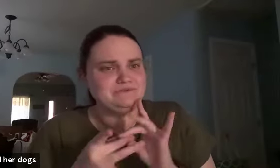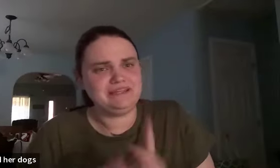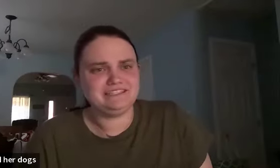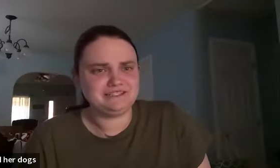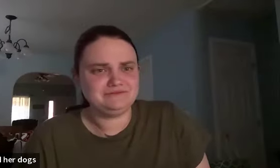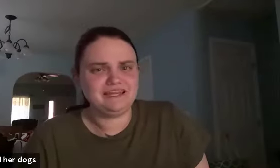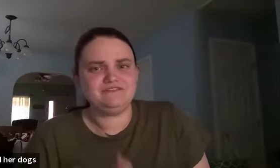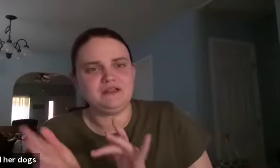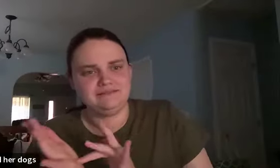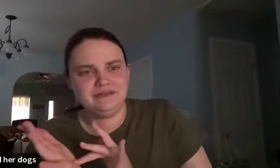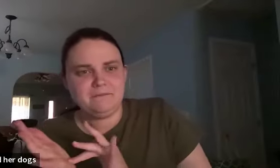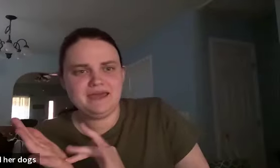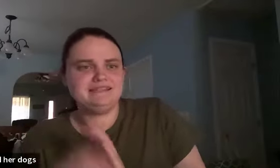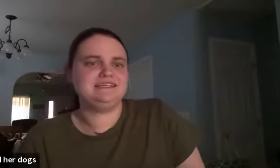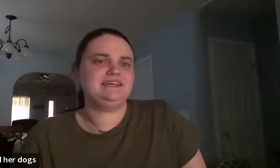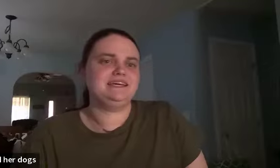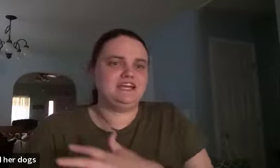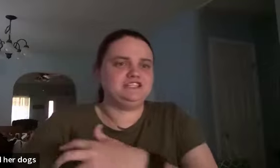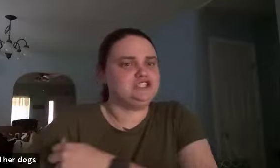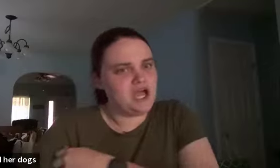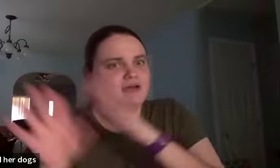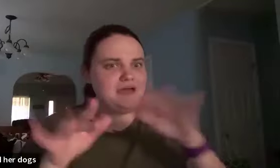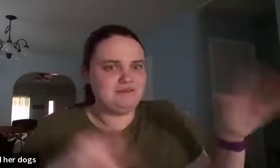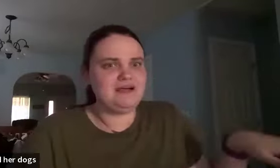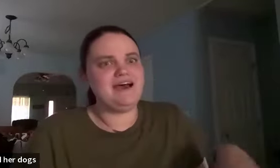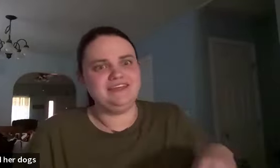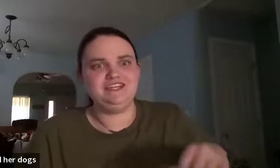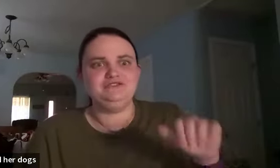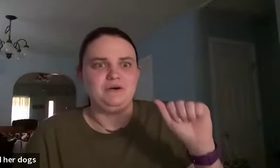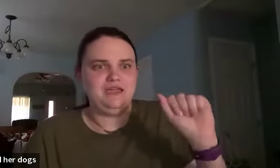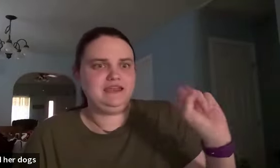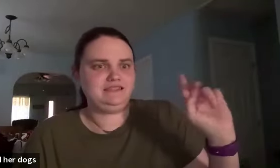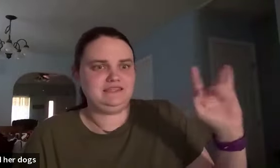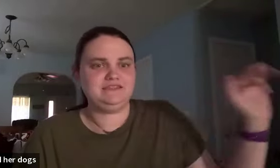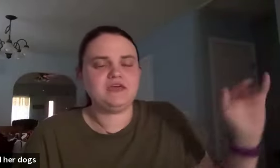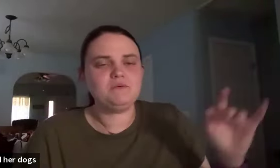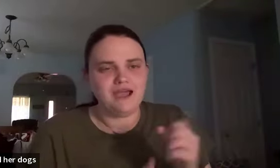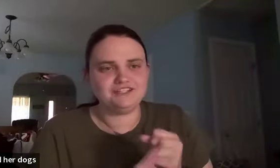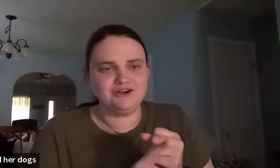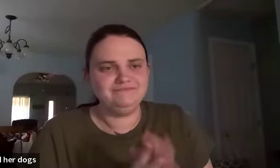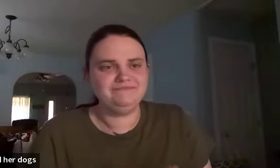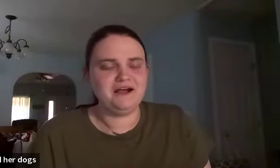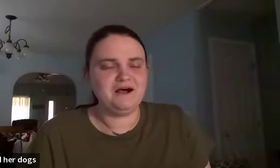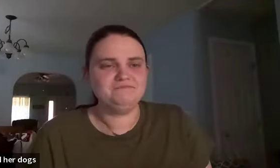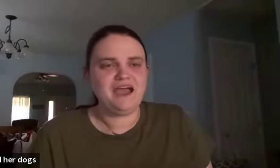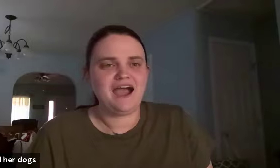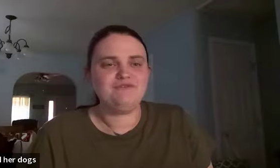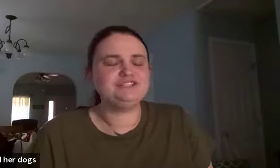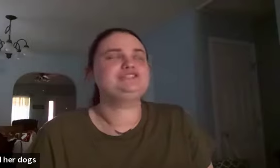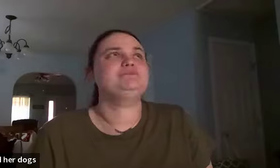does it relate to? And if you're like, medicine, it's a shot, blah, blah, blah. And then you go, and they will catch on. I've watched so